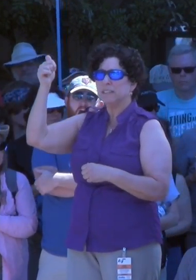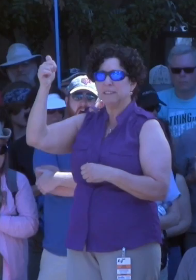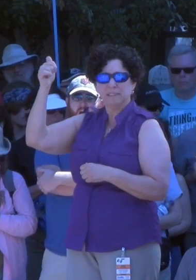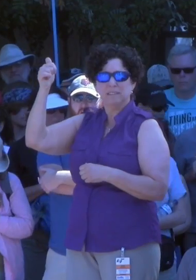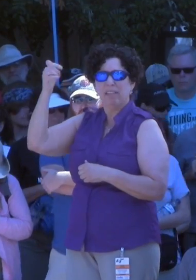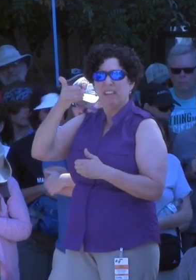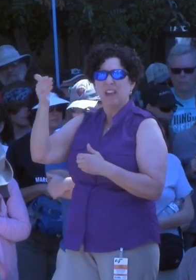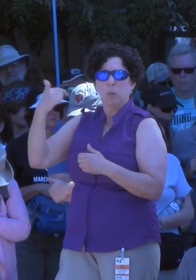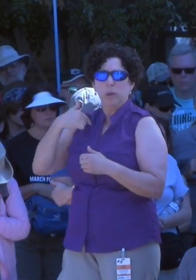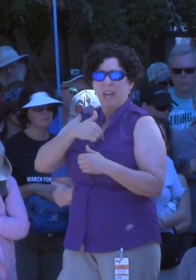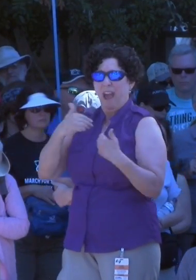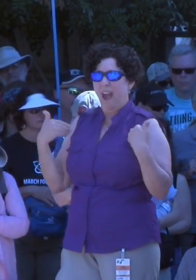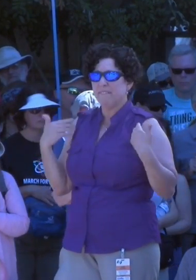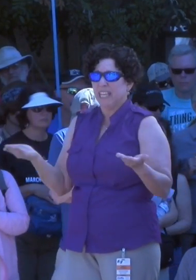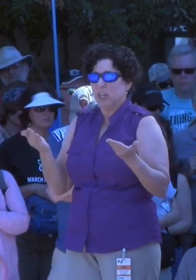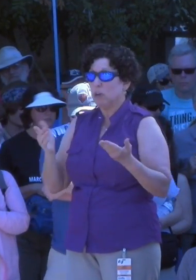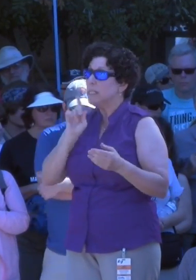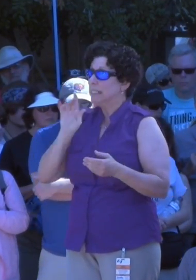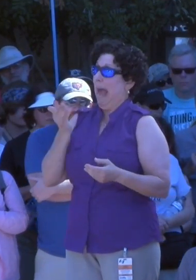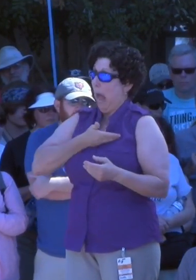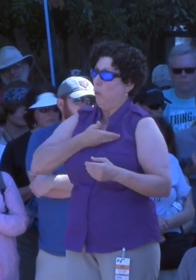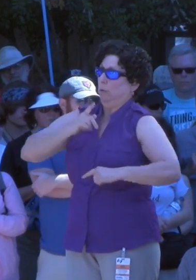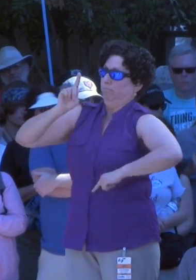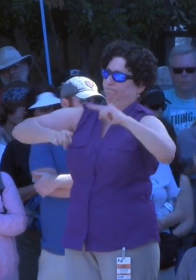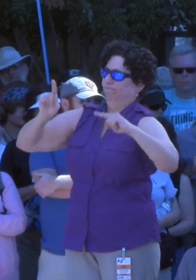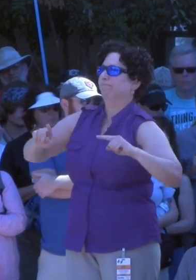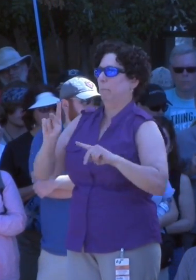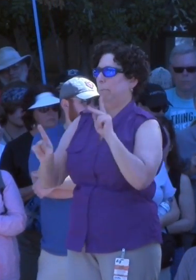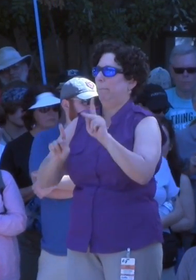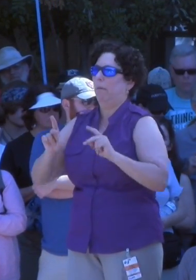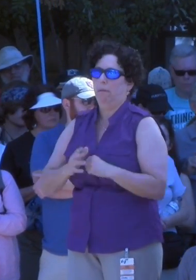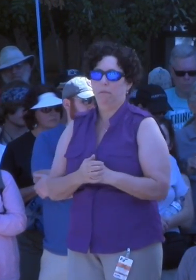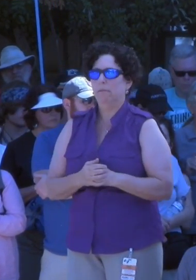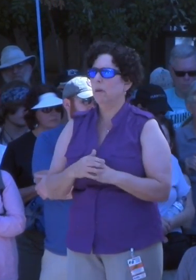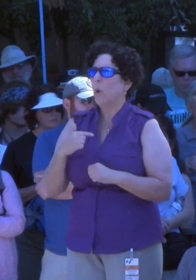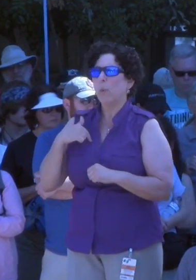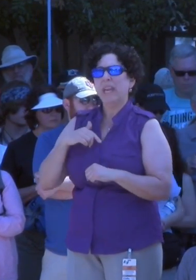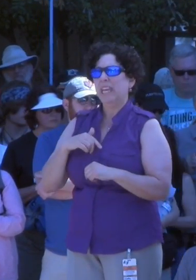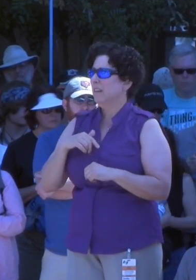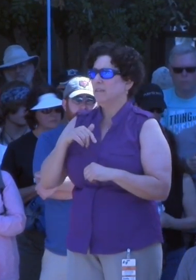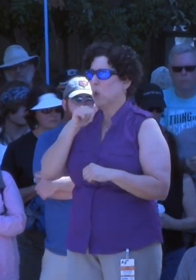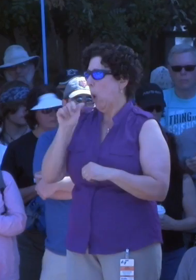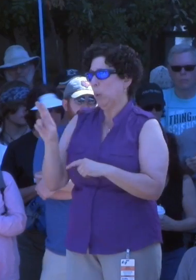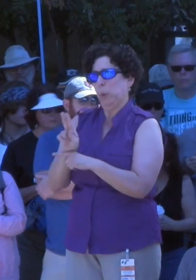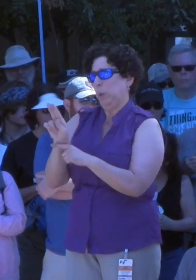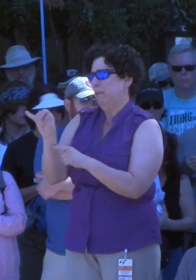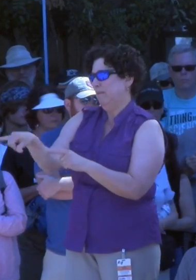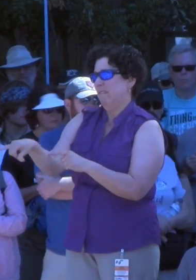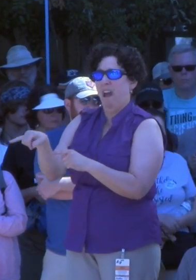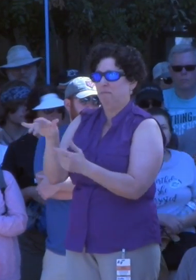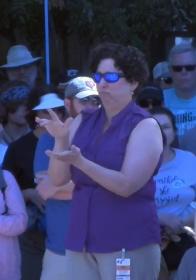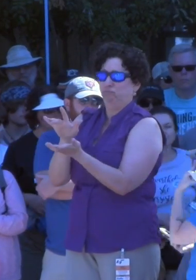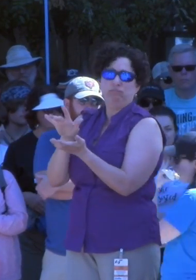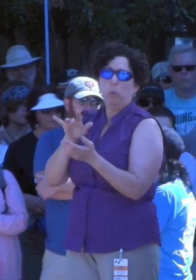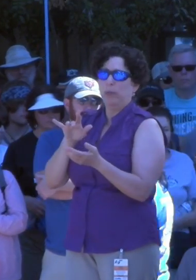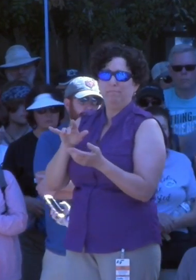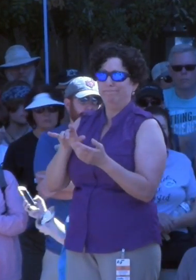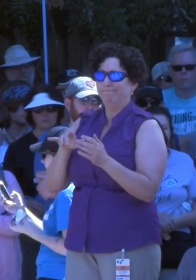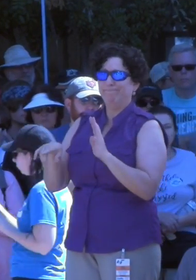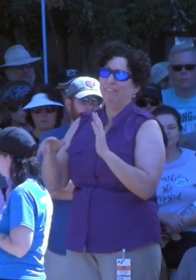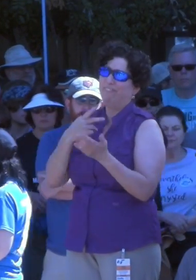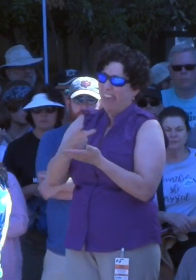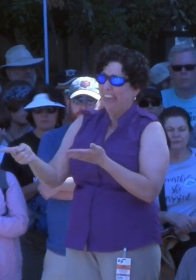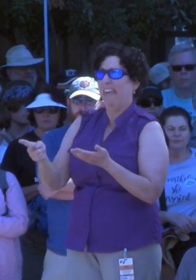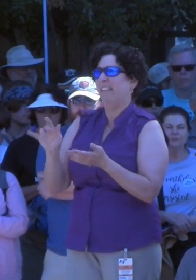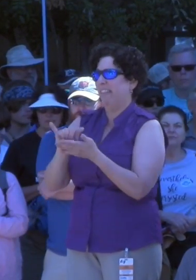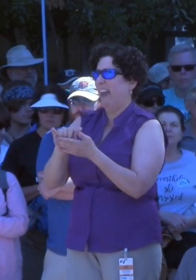The greatest intellectual commodity that we have in the nation is our diversity. Yet we fail to utilize that commodity where it's most needed, in scientific research. That